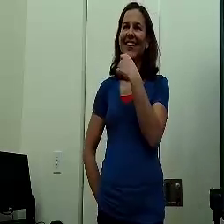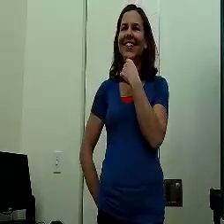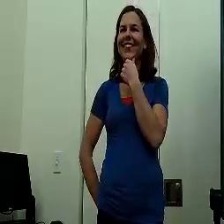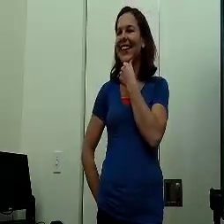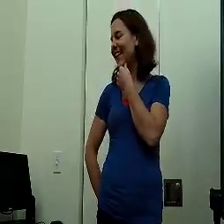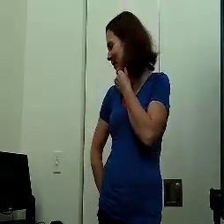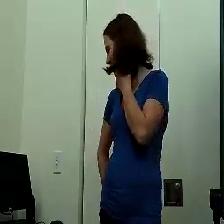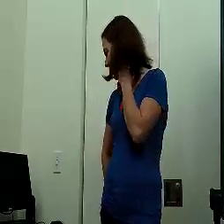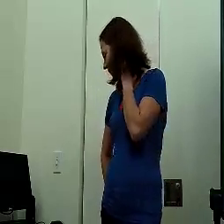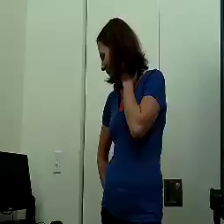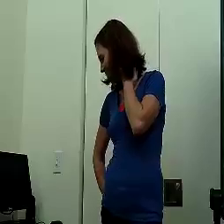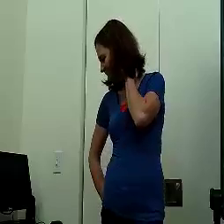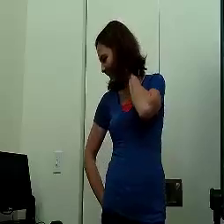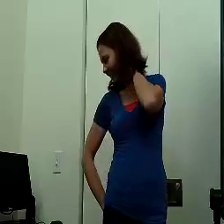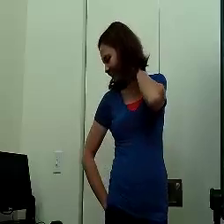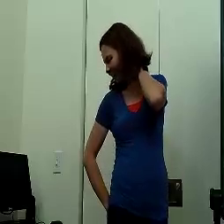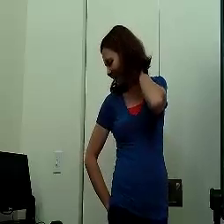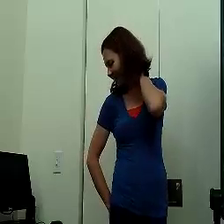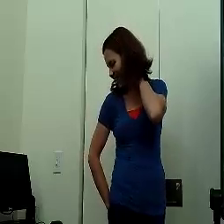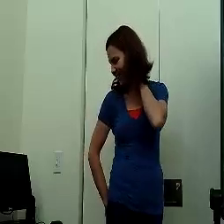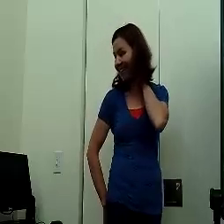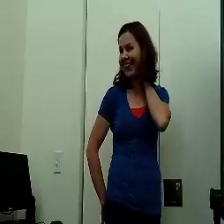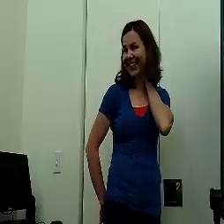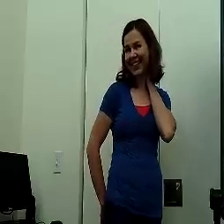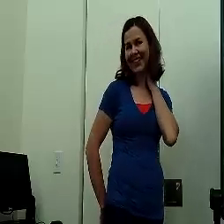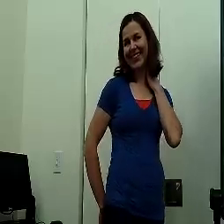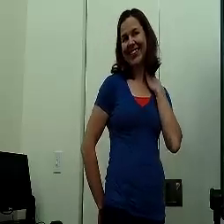that are trying.